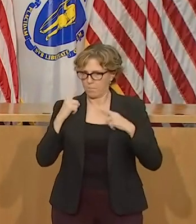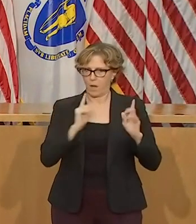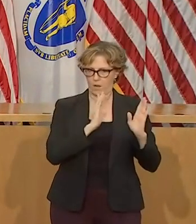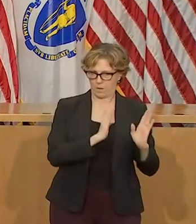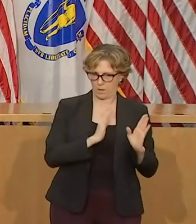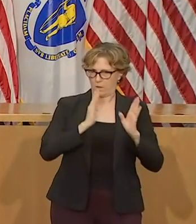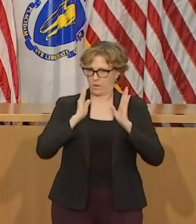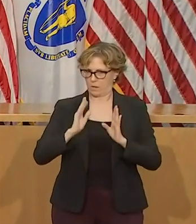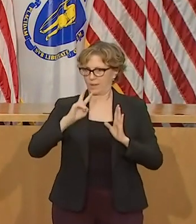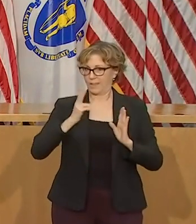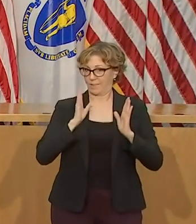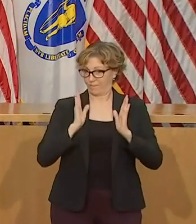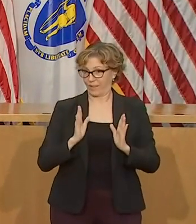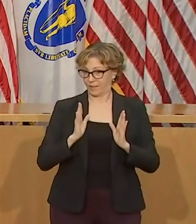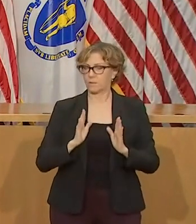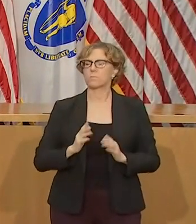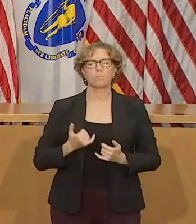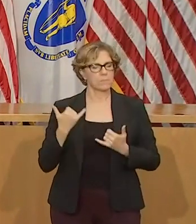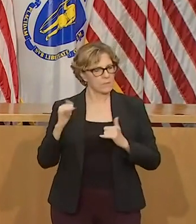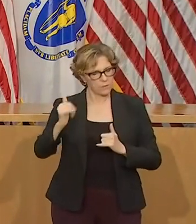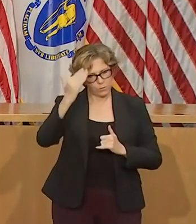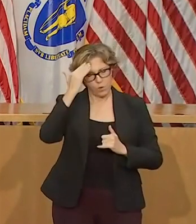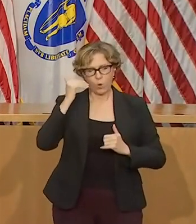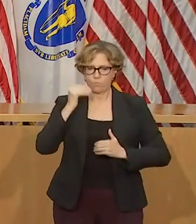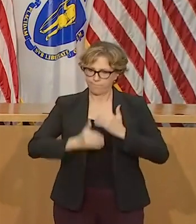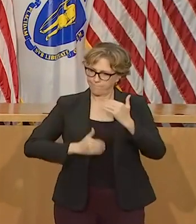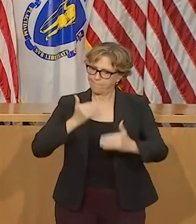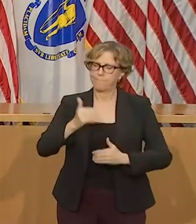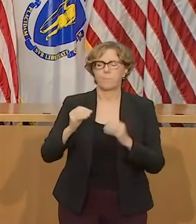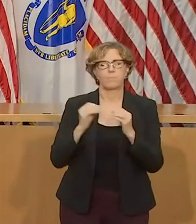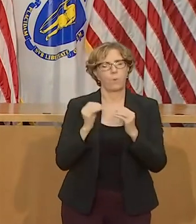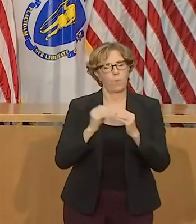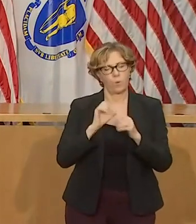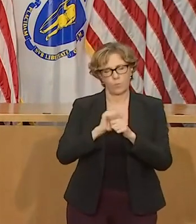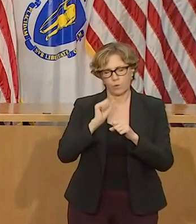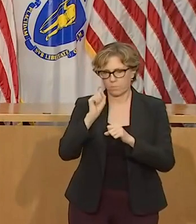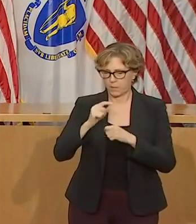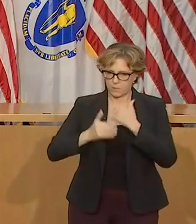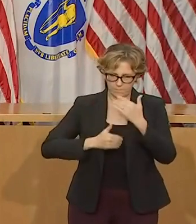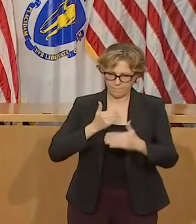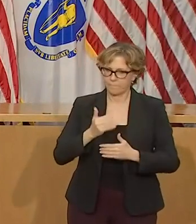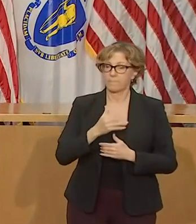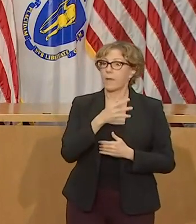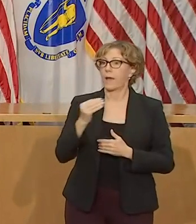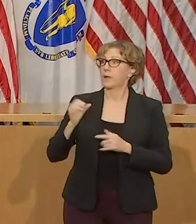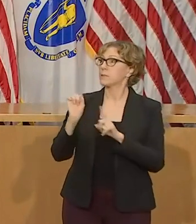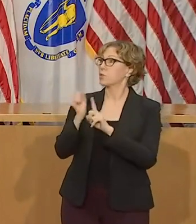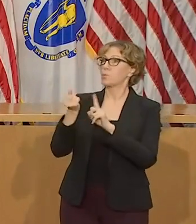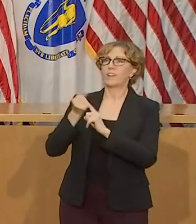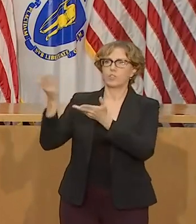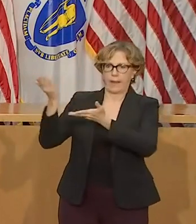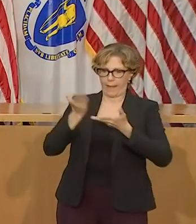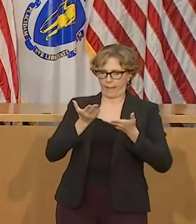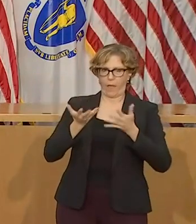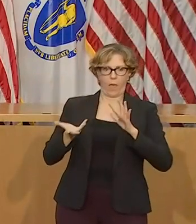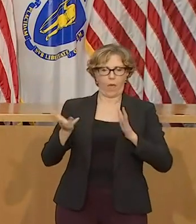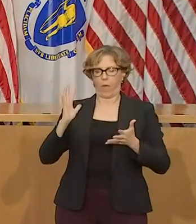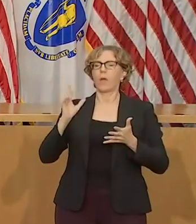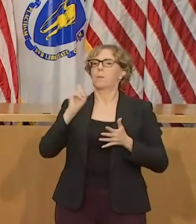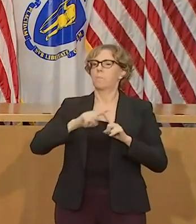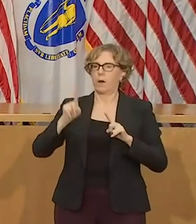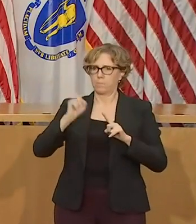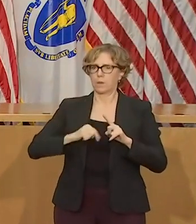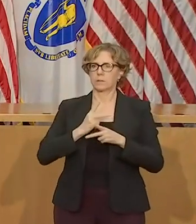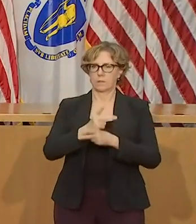road ahead of us, and we have to continue to play the hand that we've been dealt. And we do not want to take 1 step forward and 2